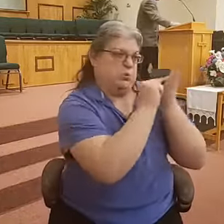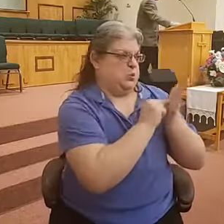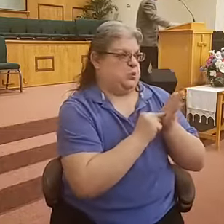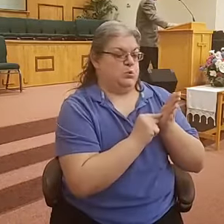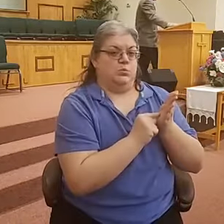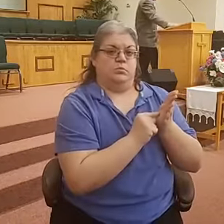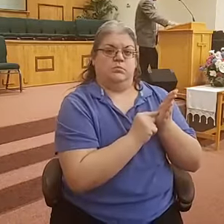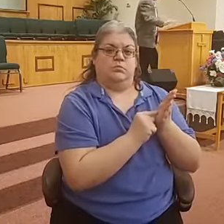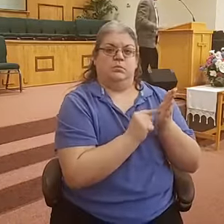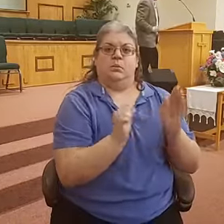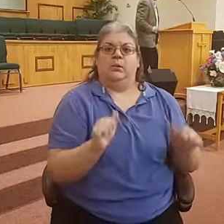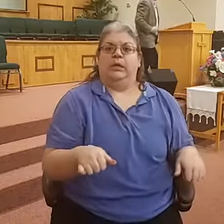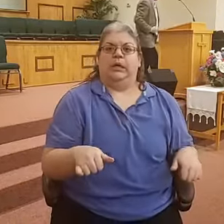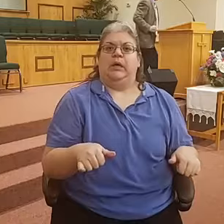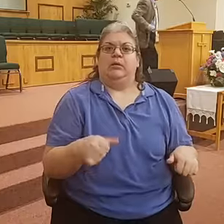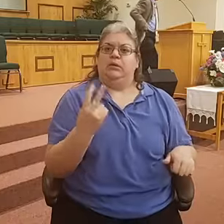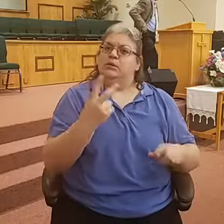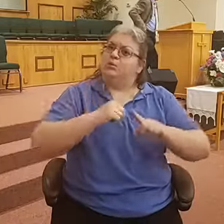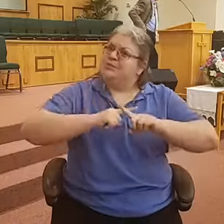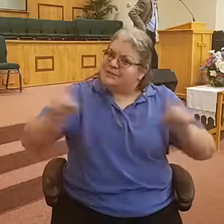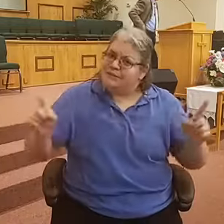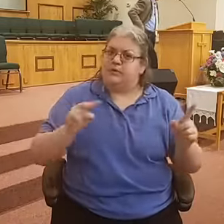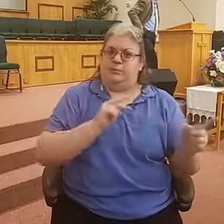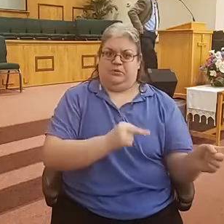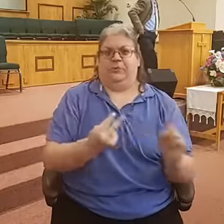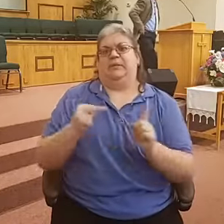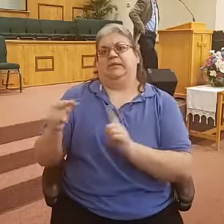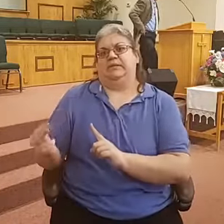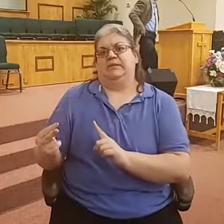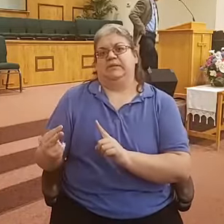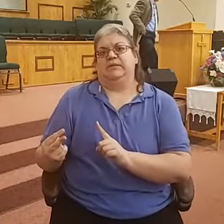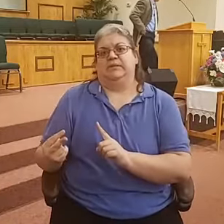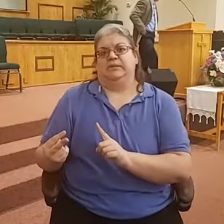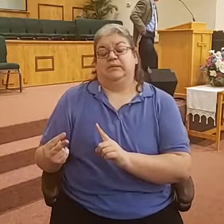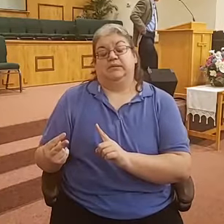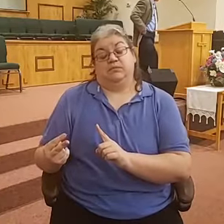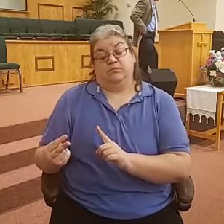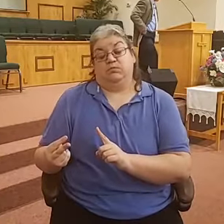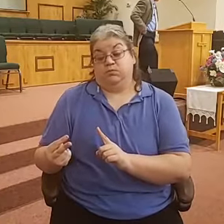So, two different perspectives. Now,